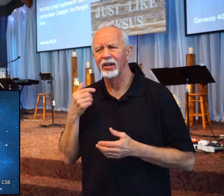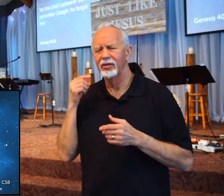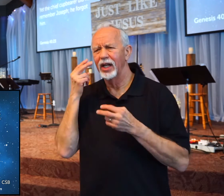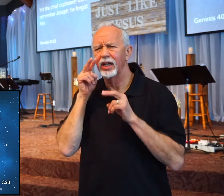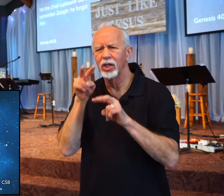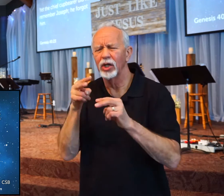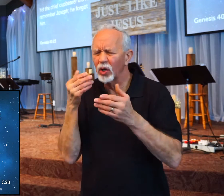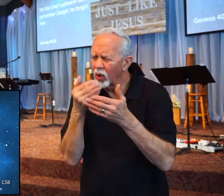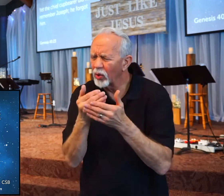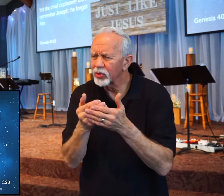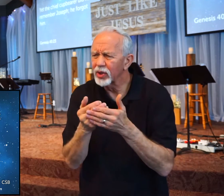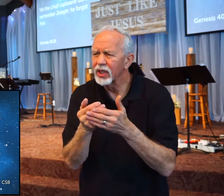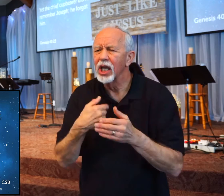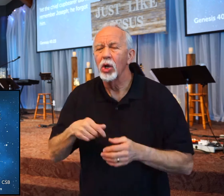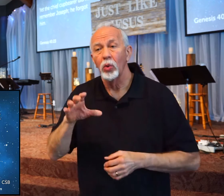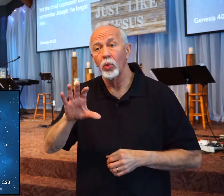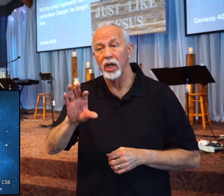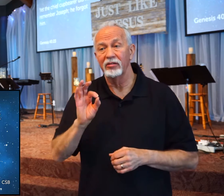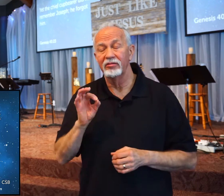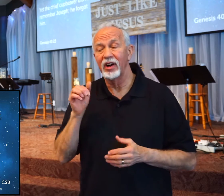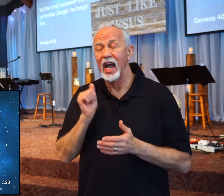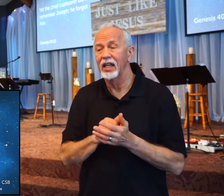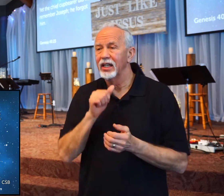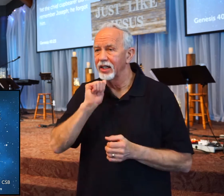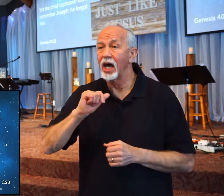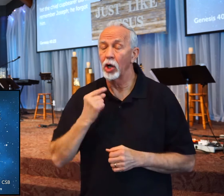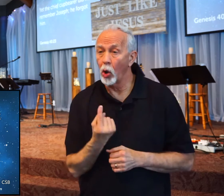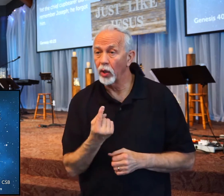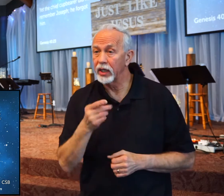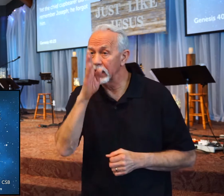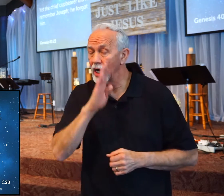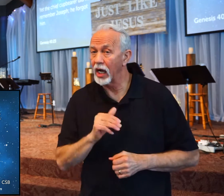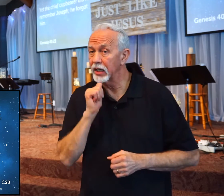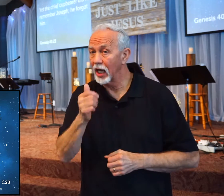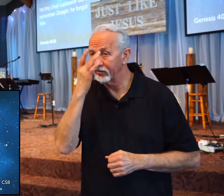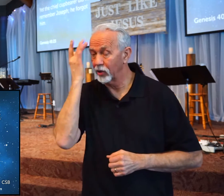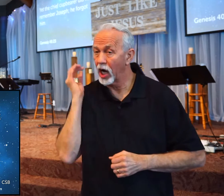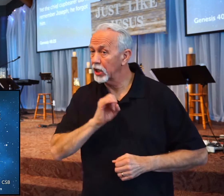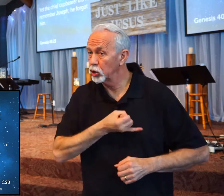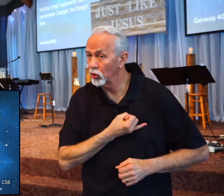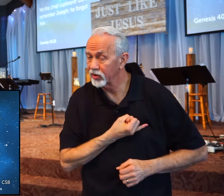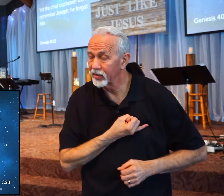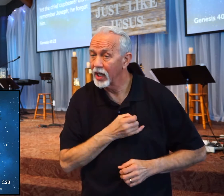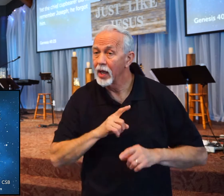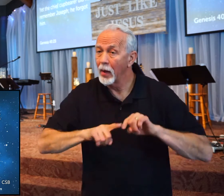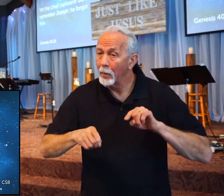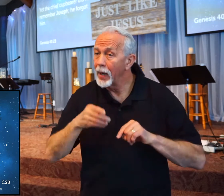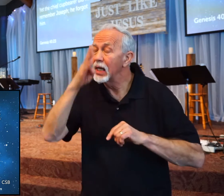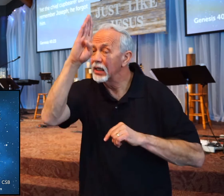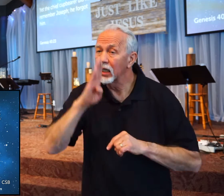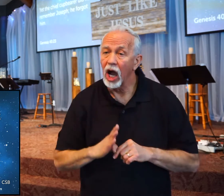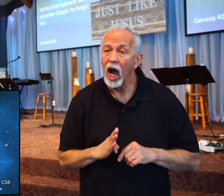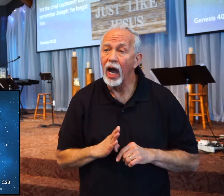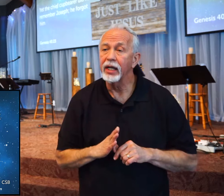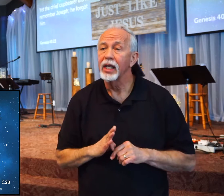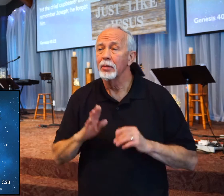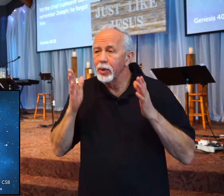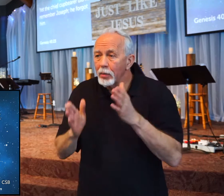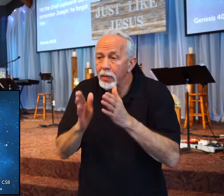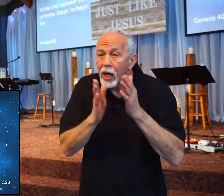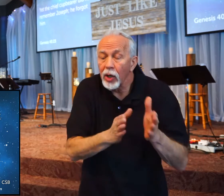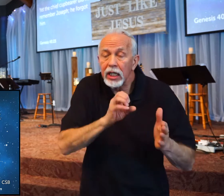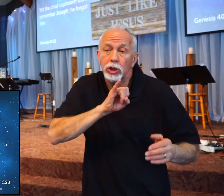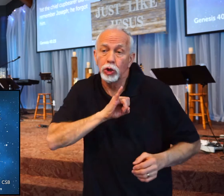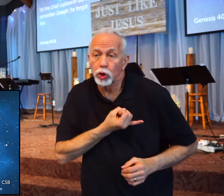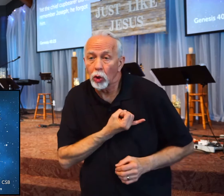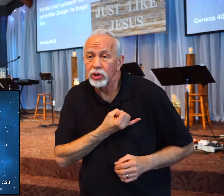you know what we find? We find that not only had God not forgotten Joseph, but God had been preparing